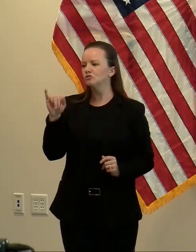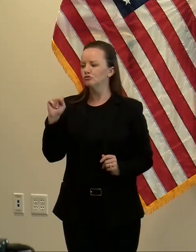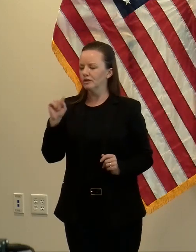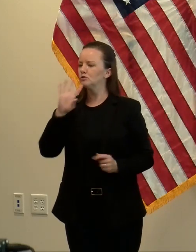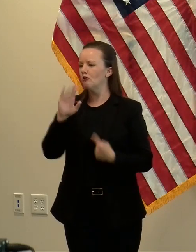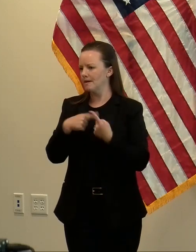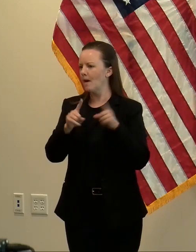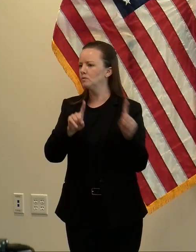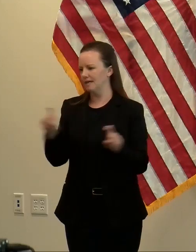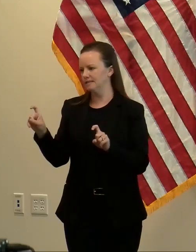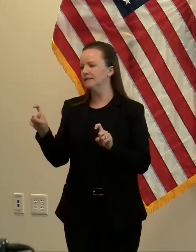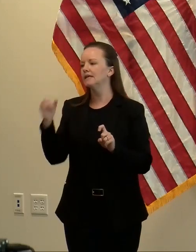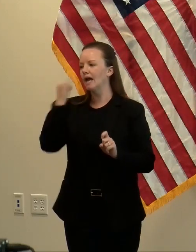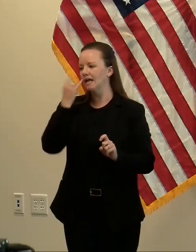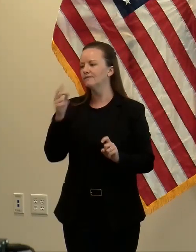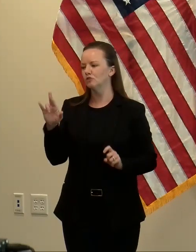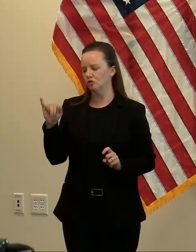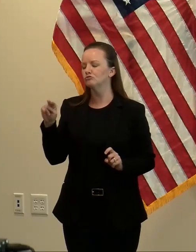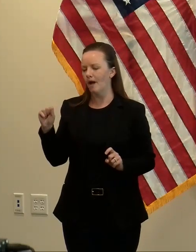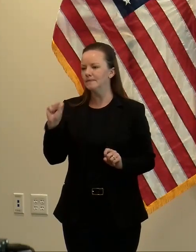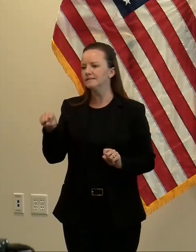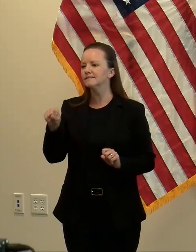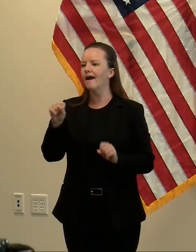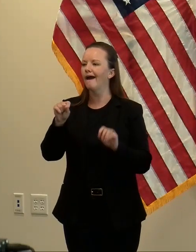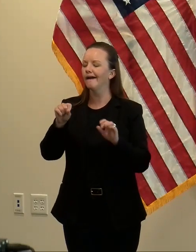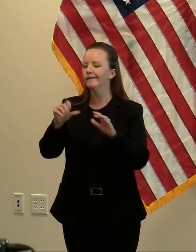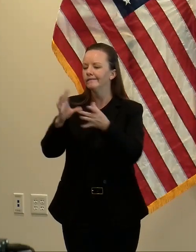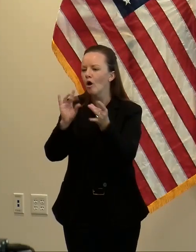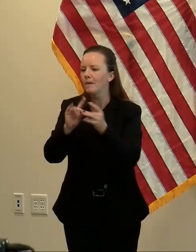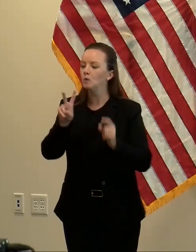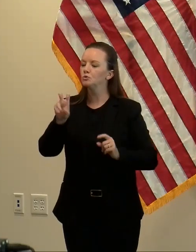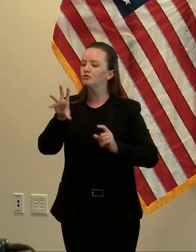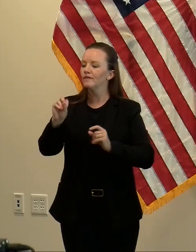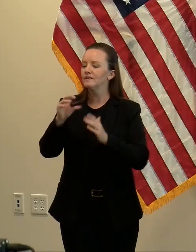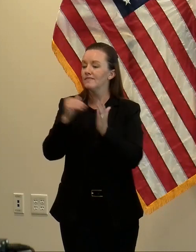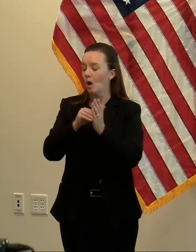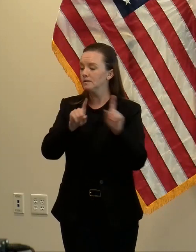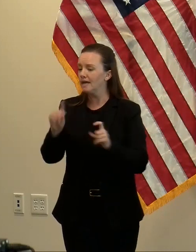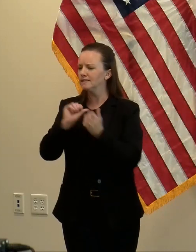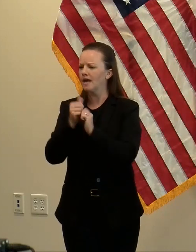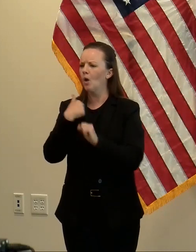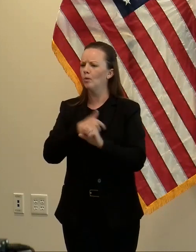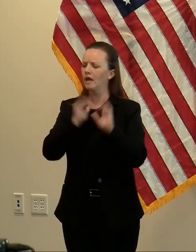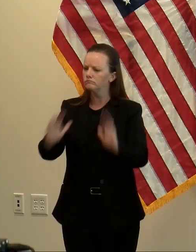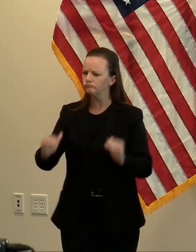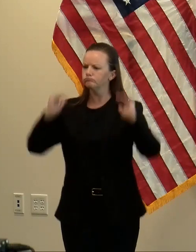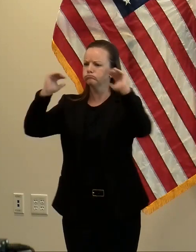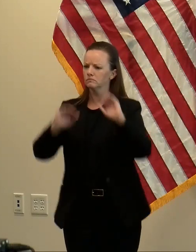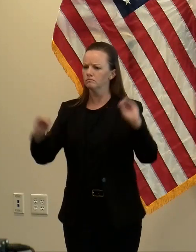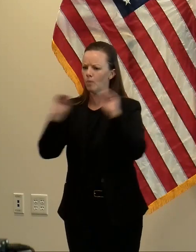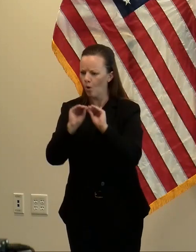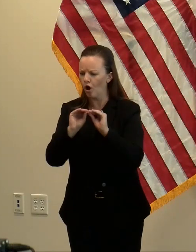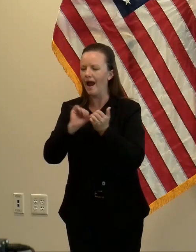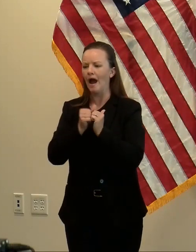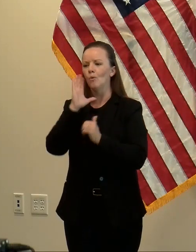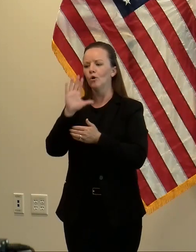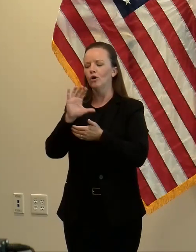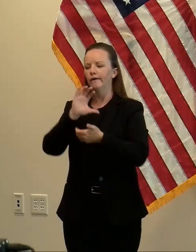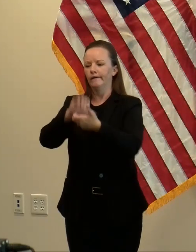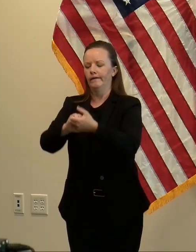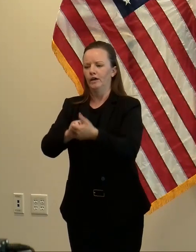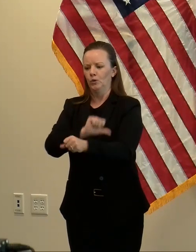and if Dr. Robbins could touch on the 250,000 tests and how we could ramp that, and how that would also work